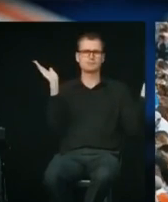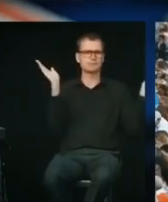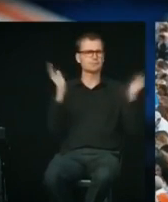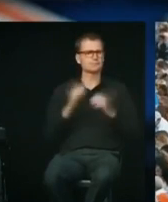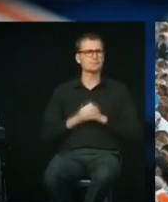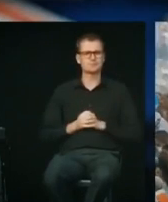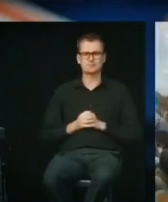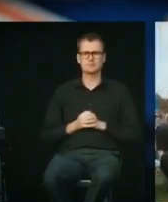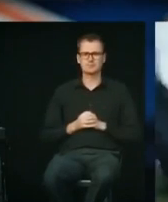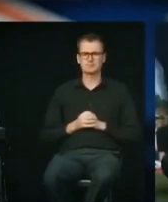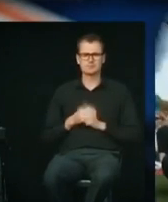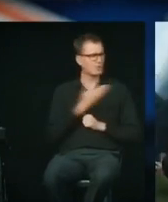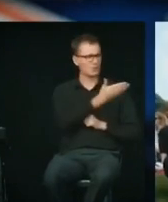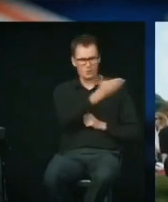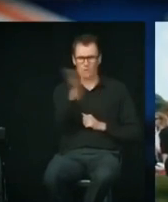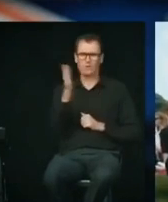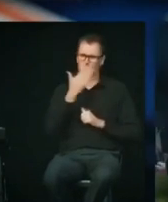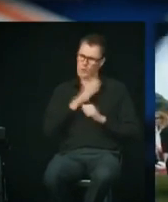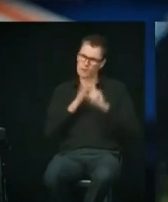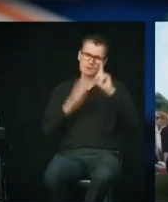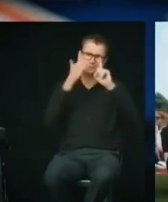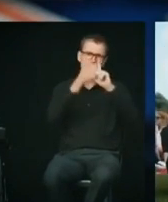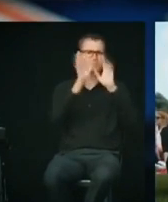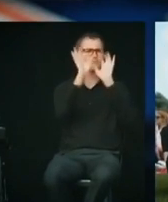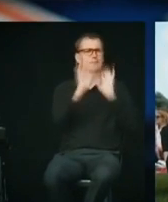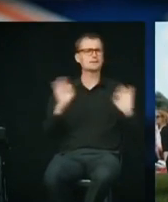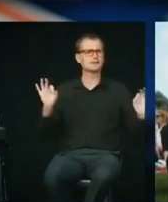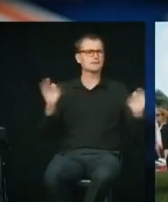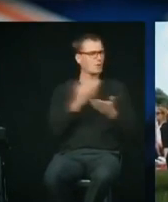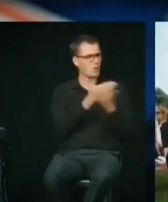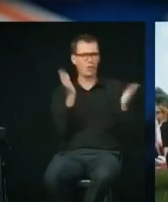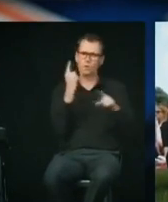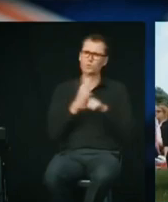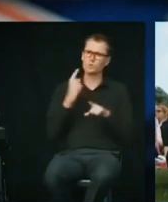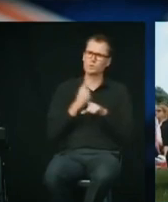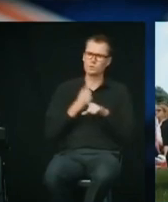We all want peace. We say that we want peace.